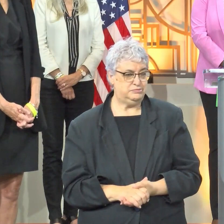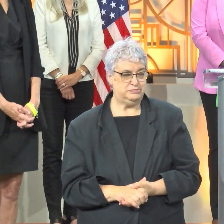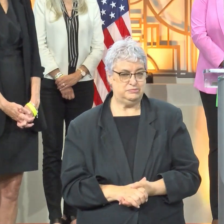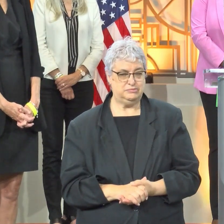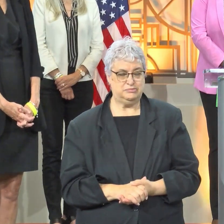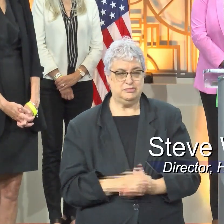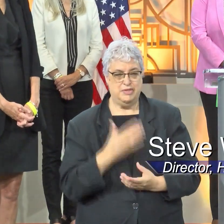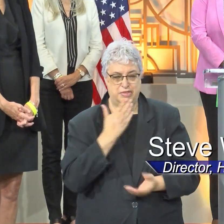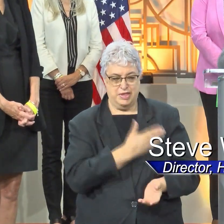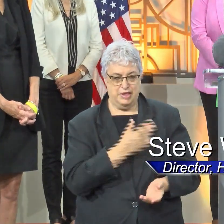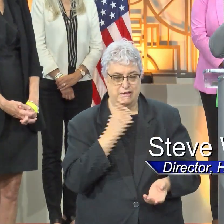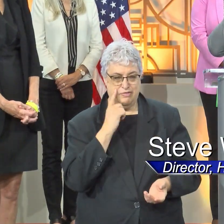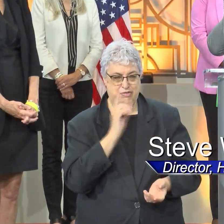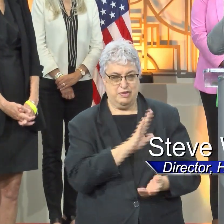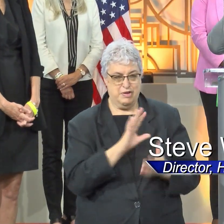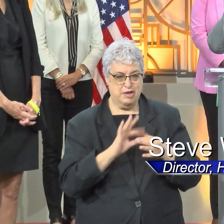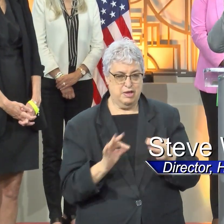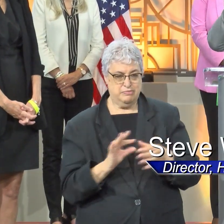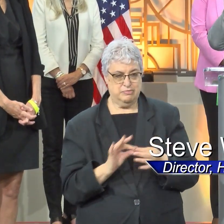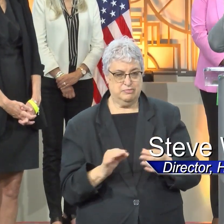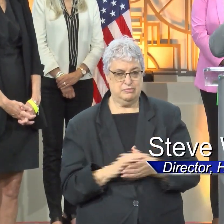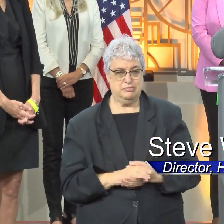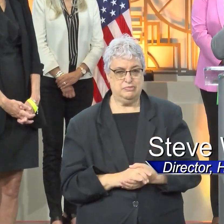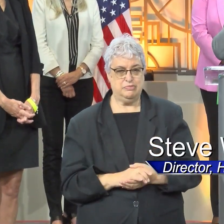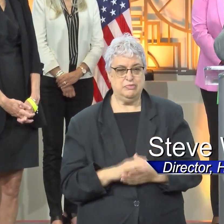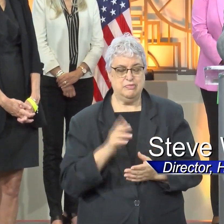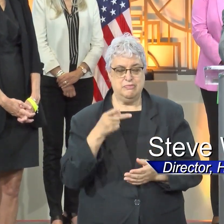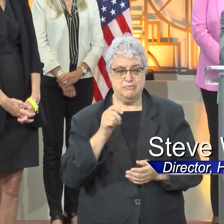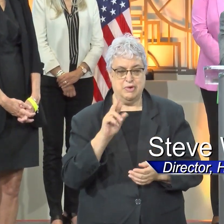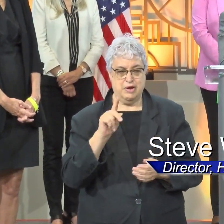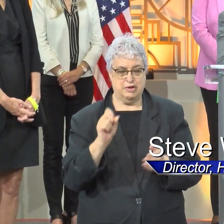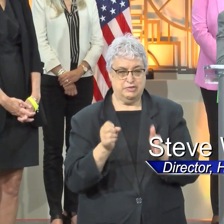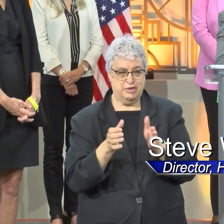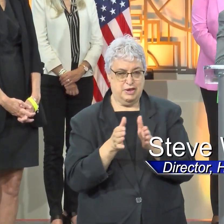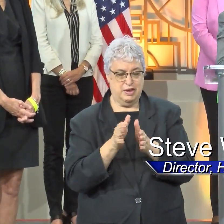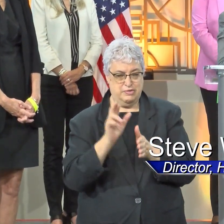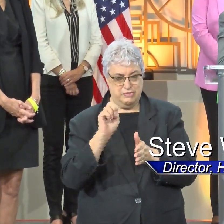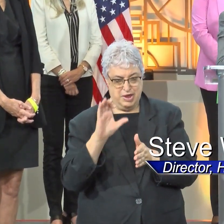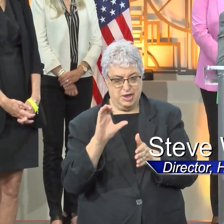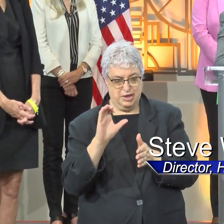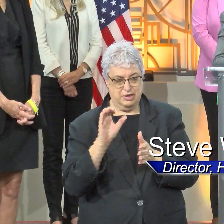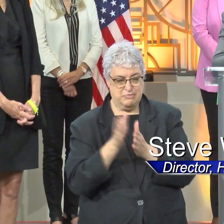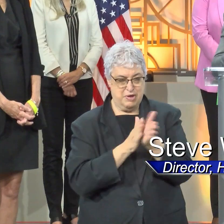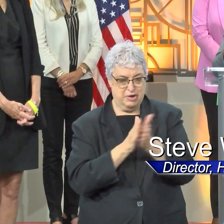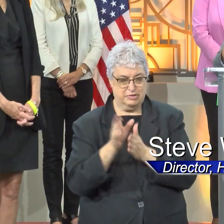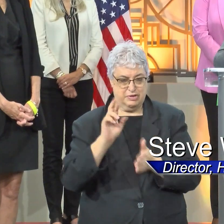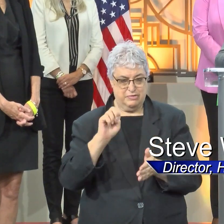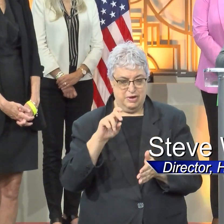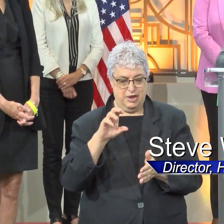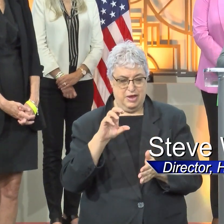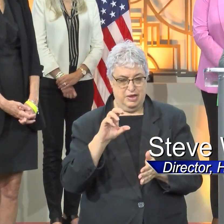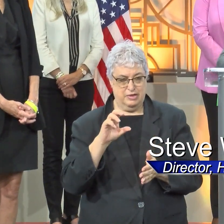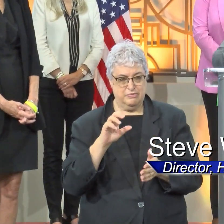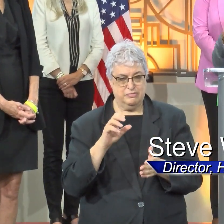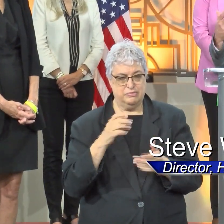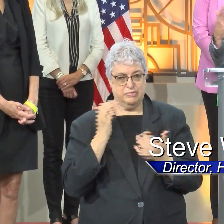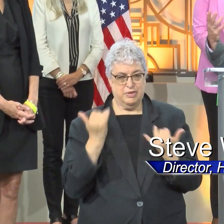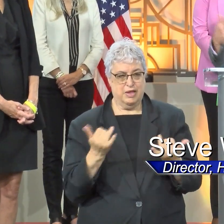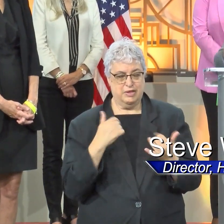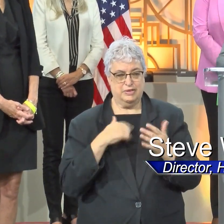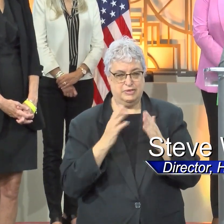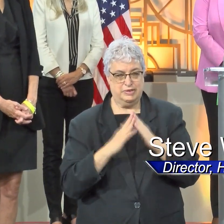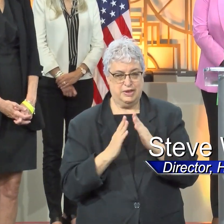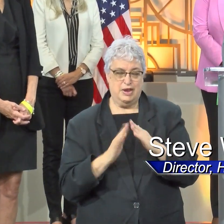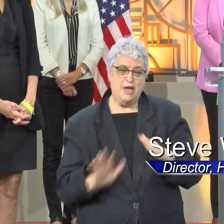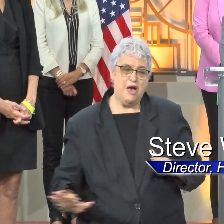Mayor Turner, thank you. I appreciate that. On behalf of the Parks and Rec Department, we're really ecstatic about the mayor allowing the opportunity to make this a